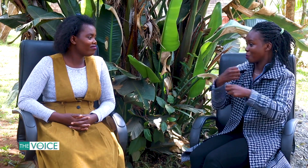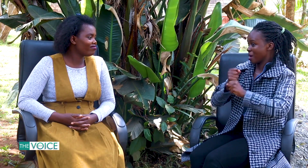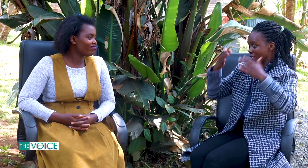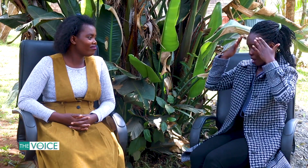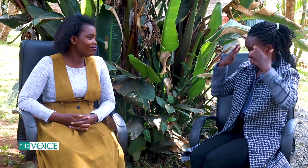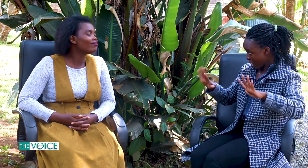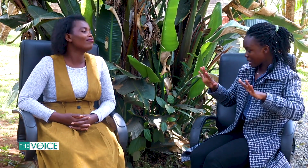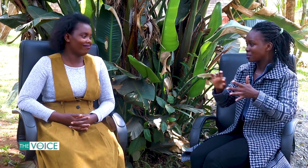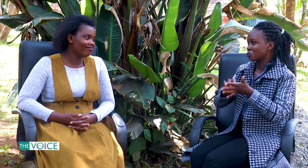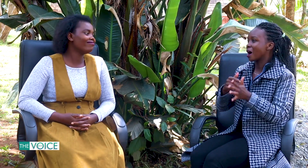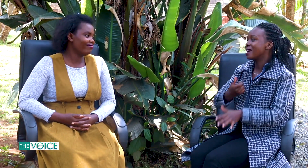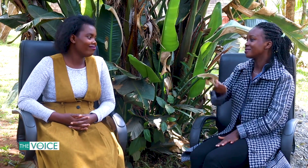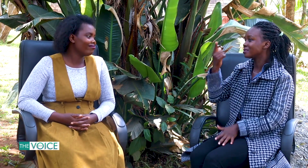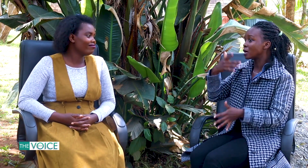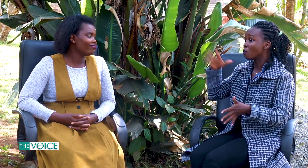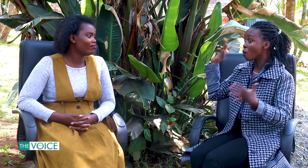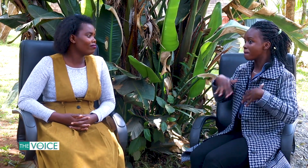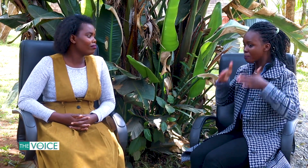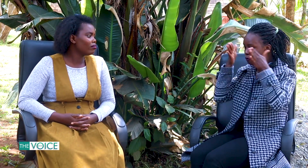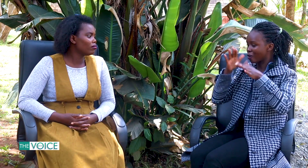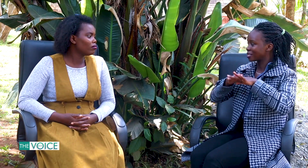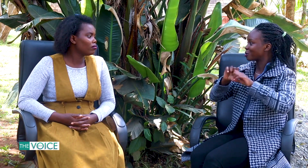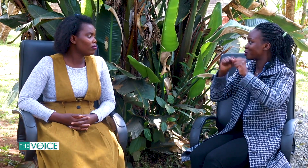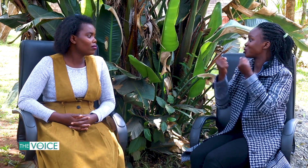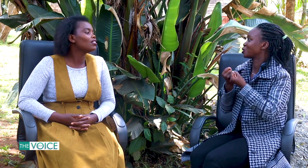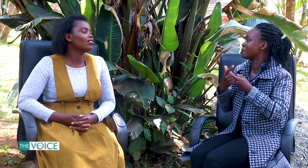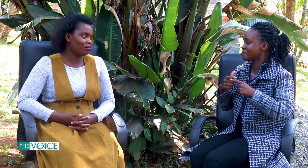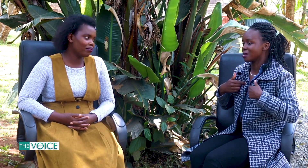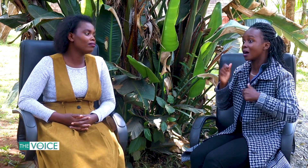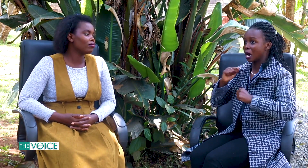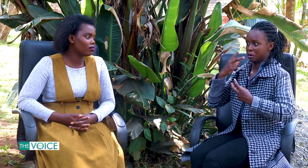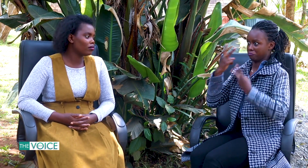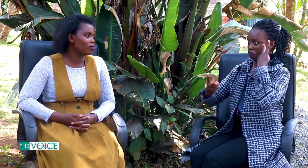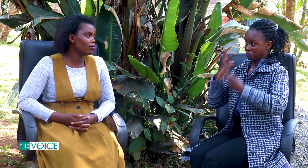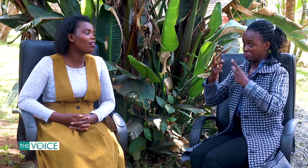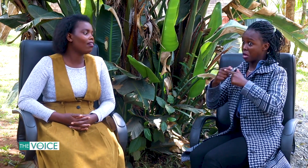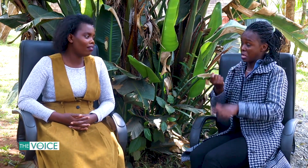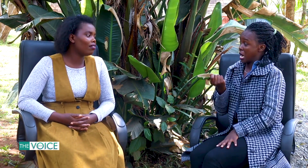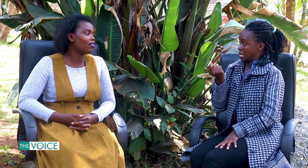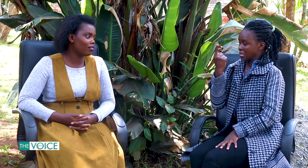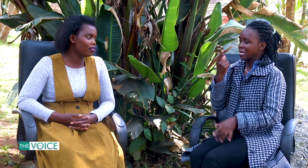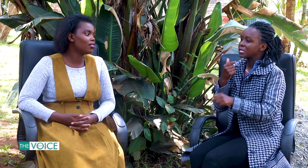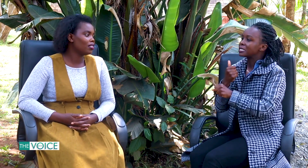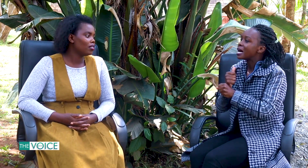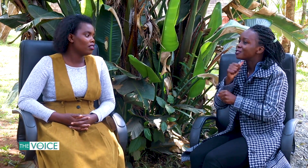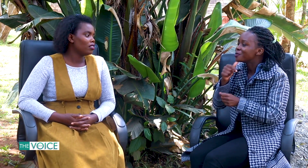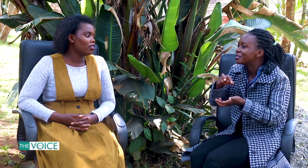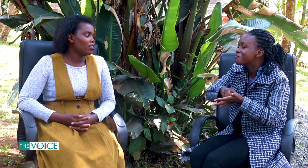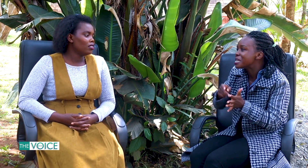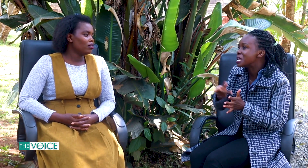surprised about everything we were telling them. They've never heard about our topics or our lessons. That showed me that there is lack of